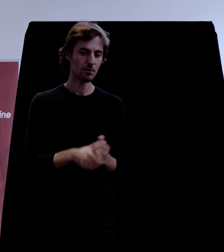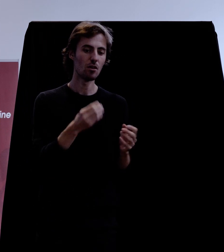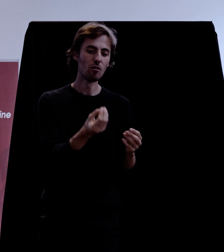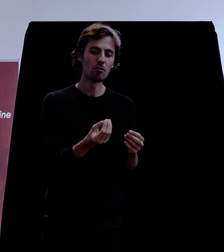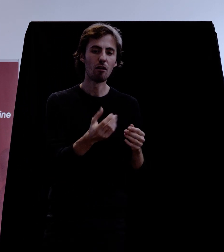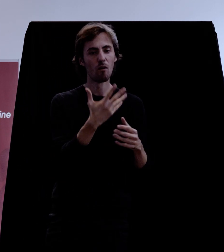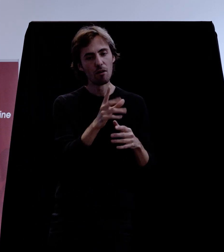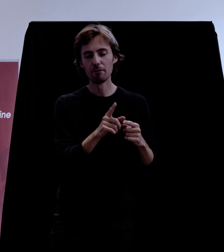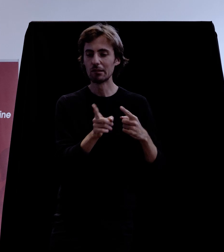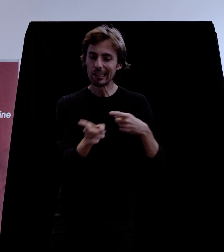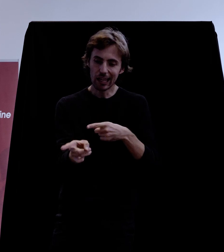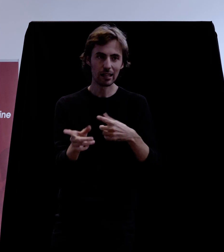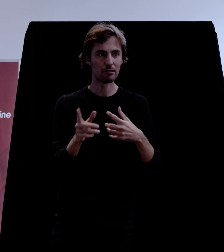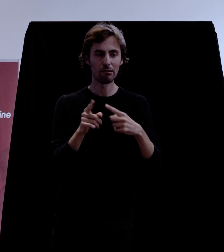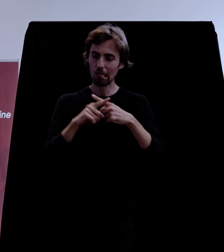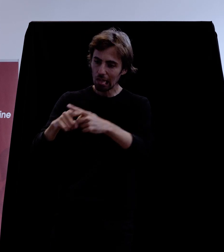behaviors.